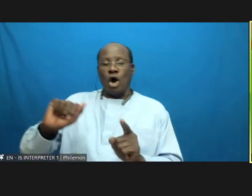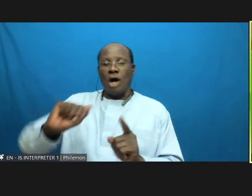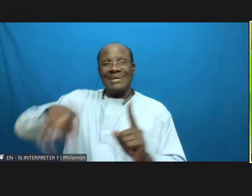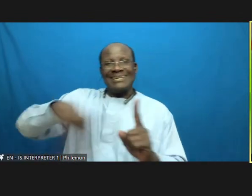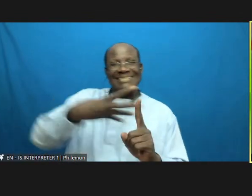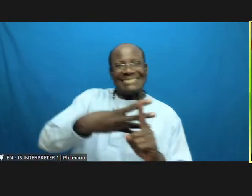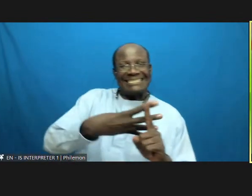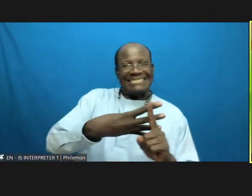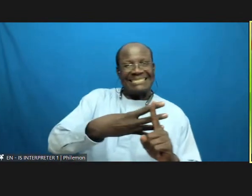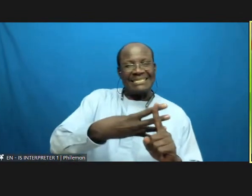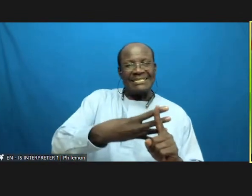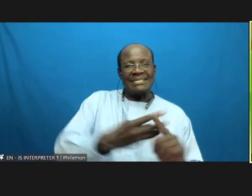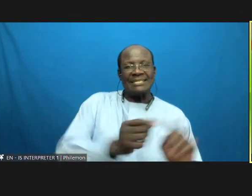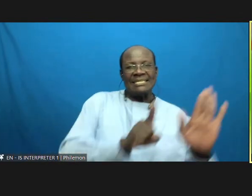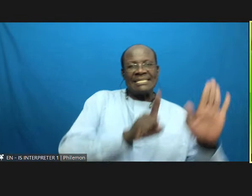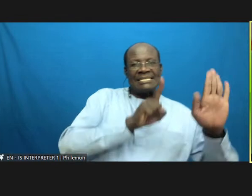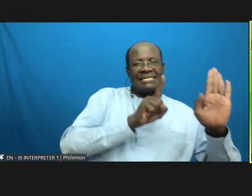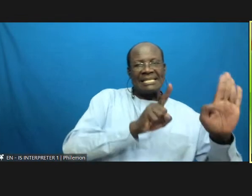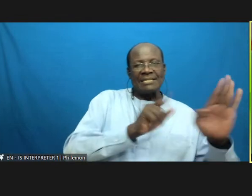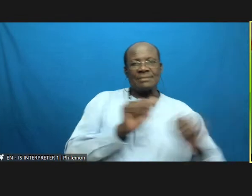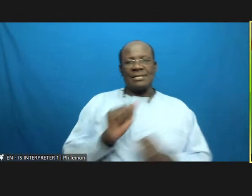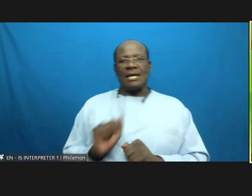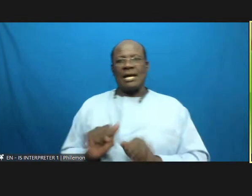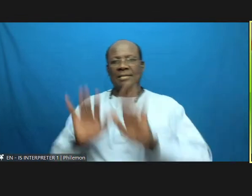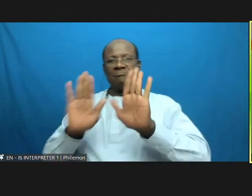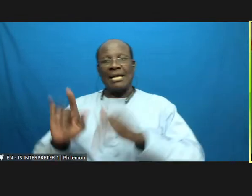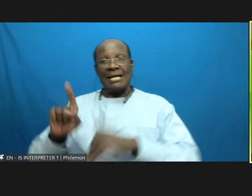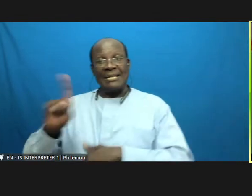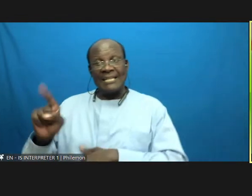could join us on the rostrum here